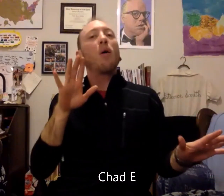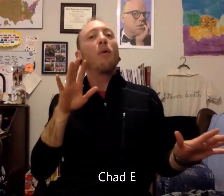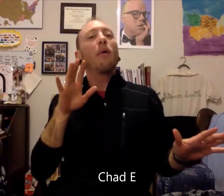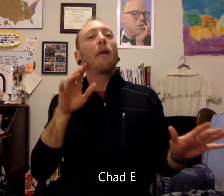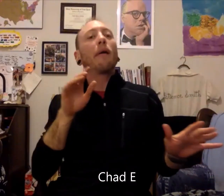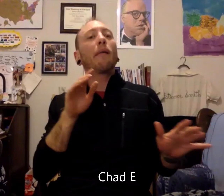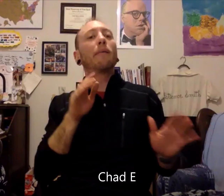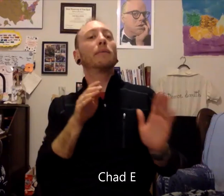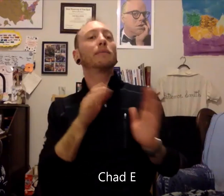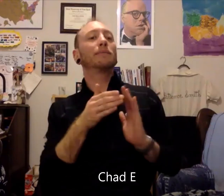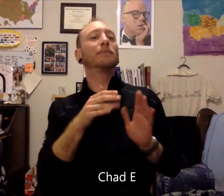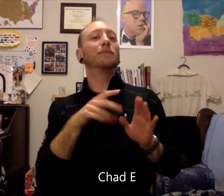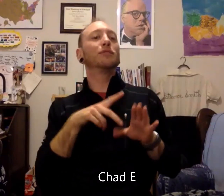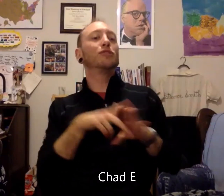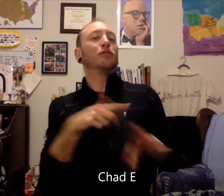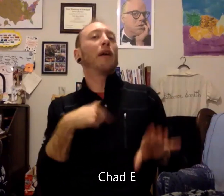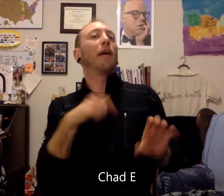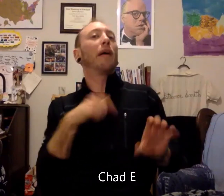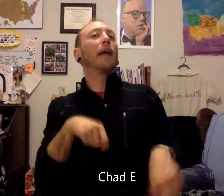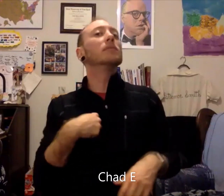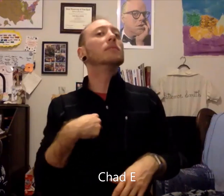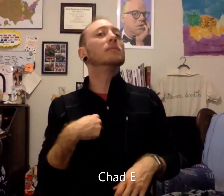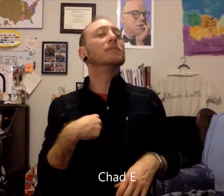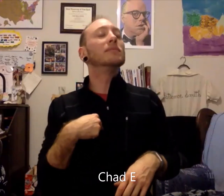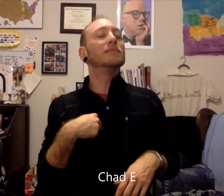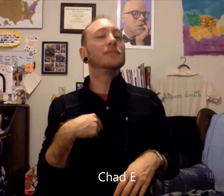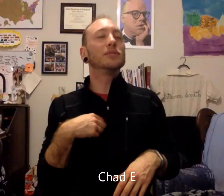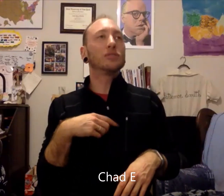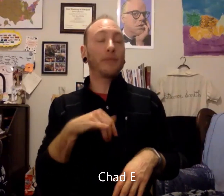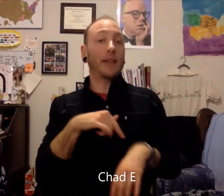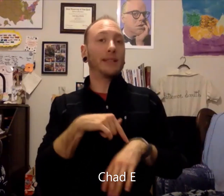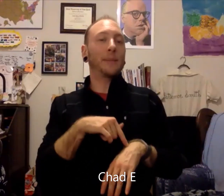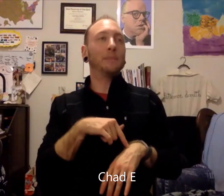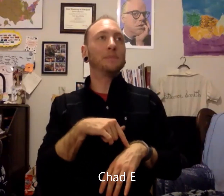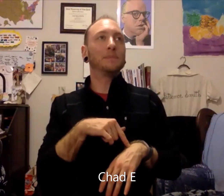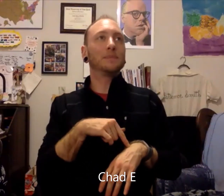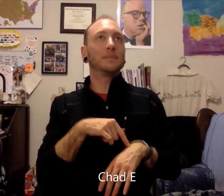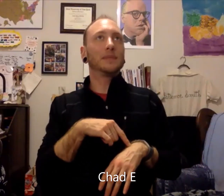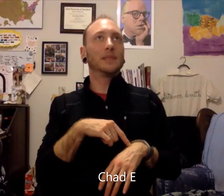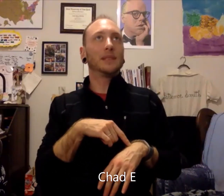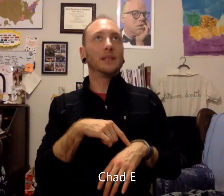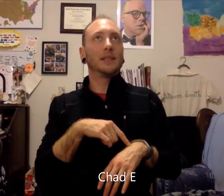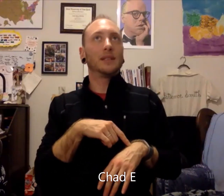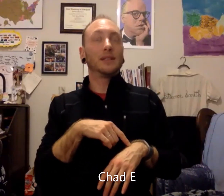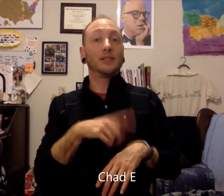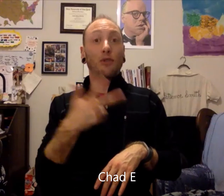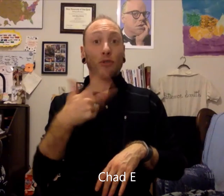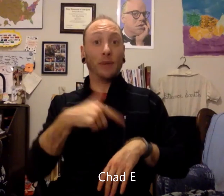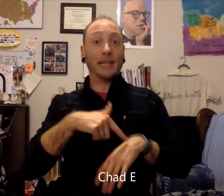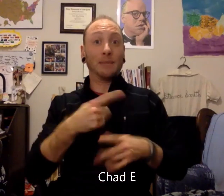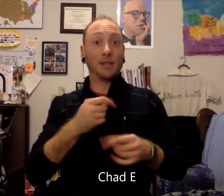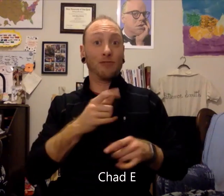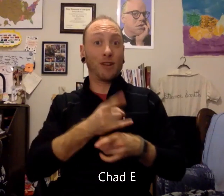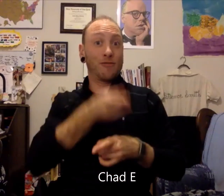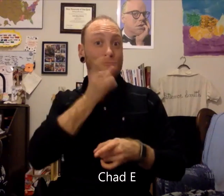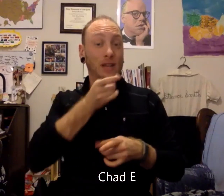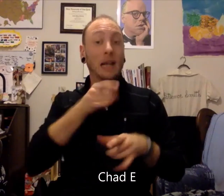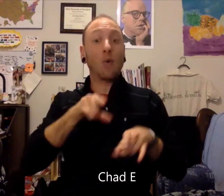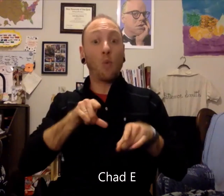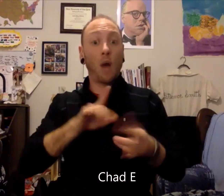And, so at this time, I drank 3 times on Antabuse, and the first time wasn't the insanity. It